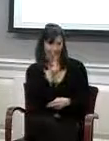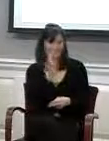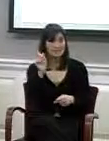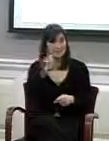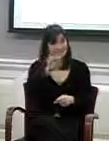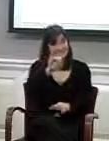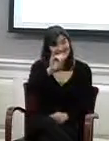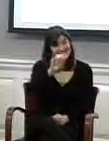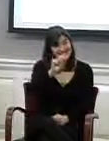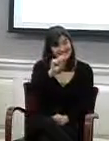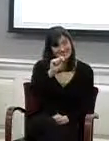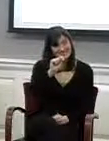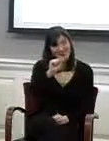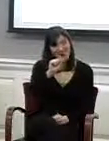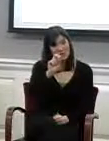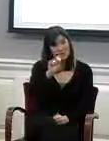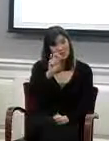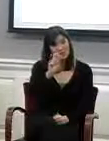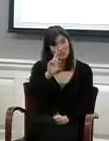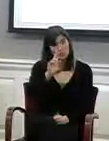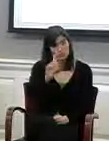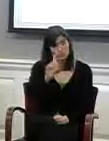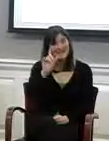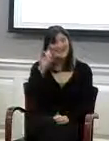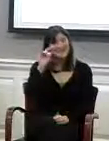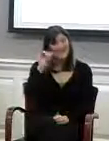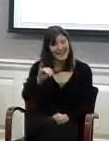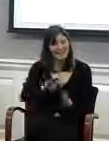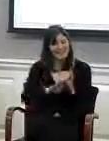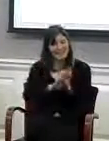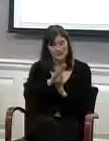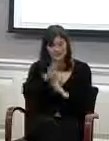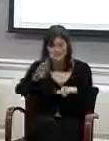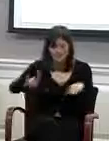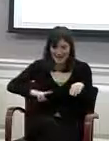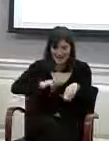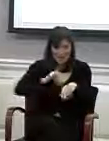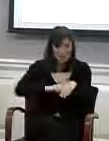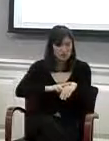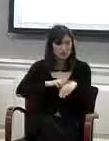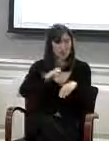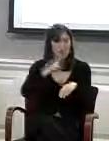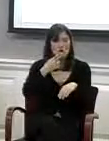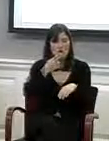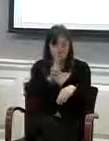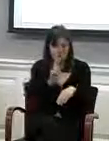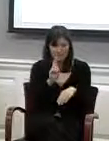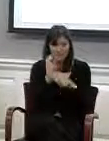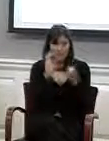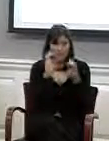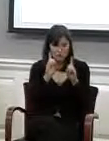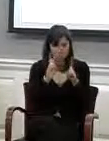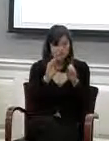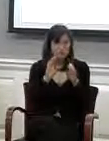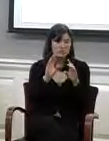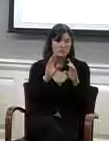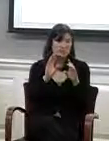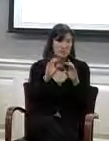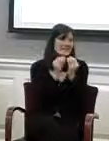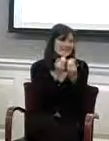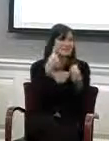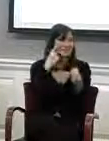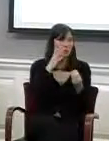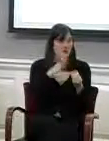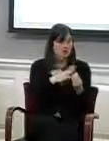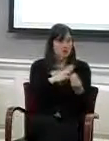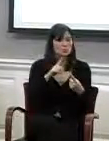Istanbul, which developed a national human rights education program for women in order to help them to address